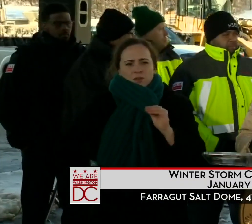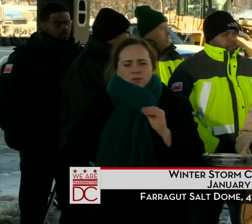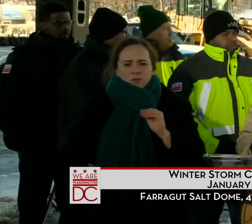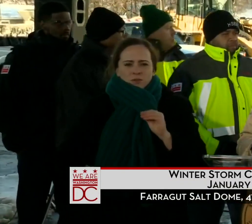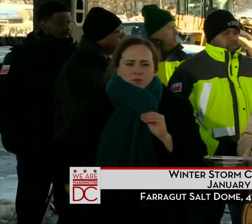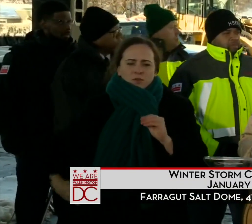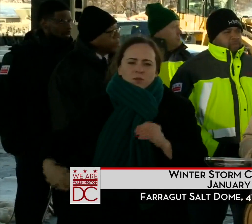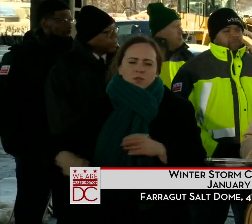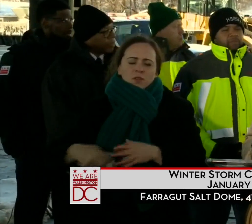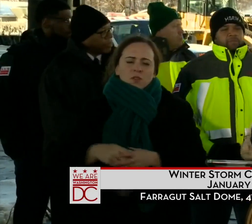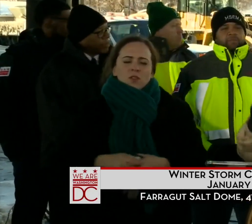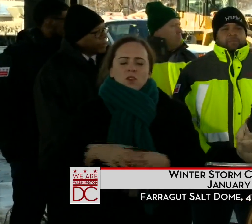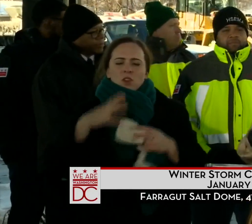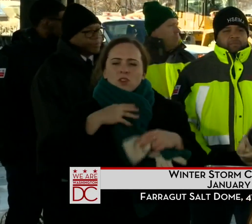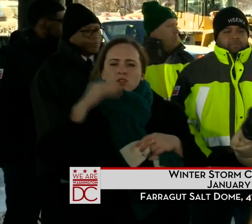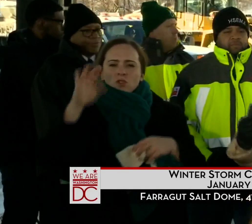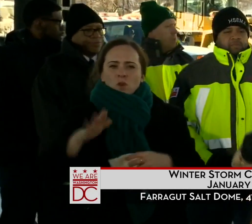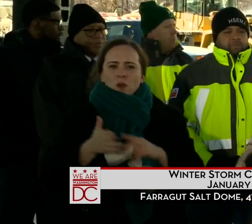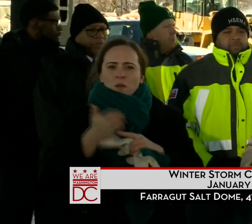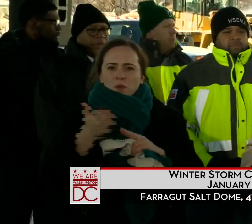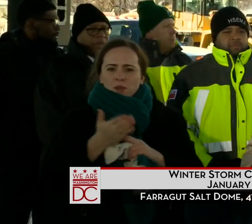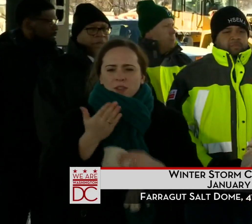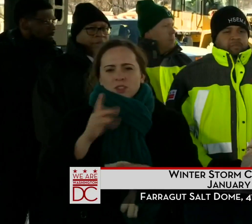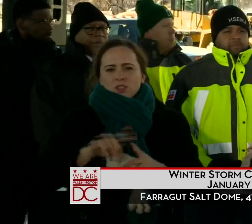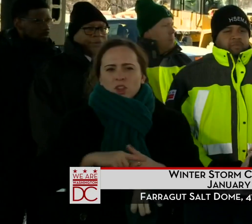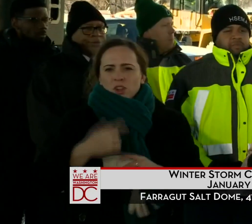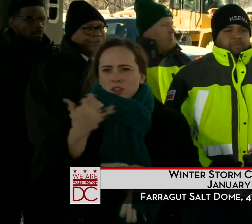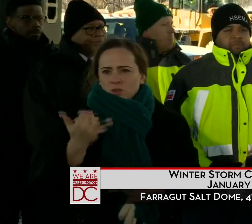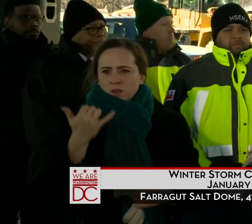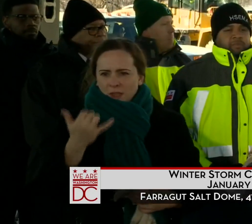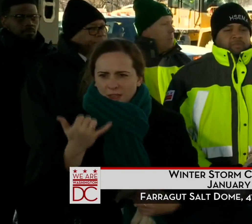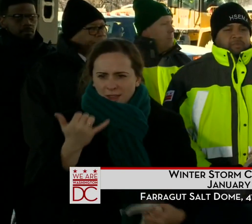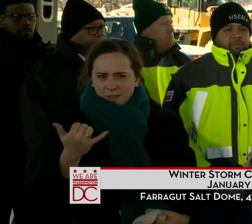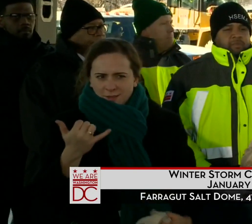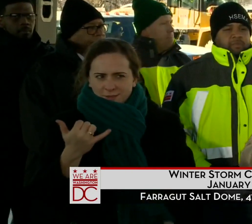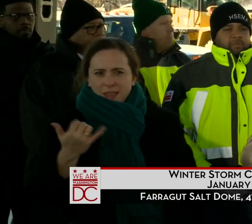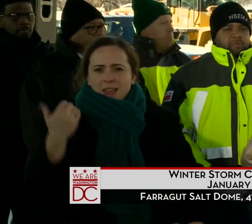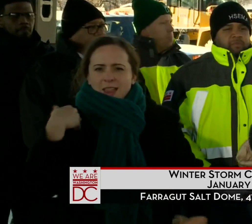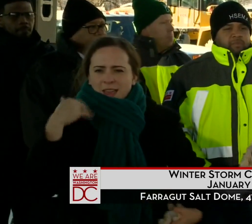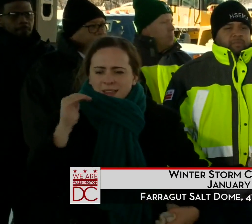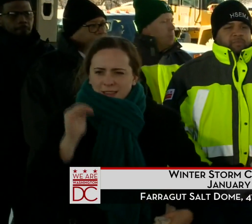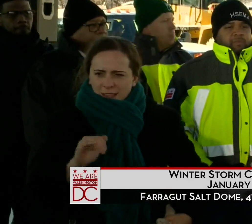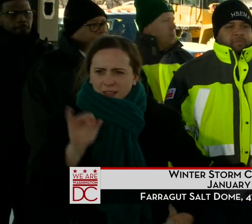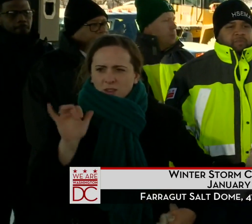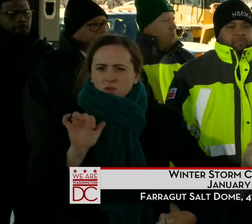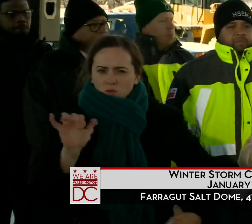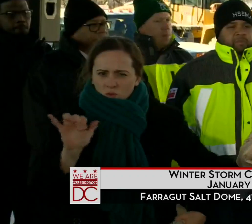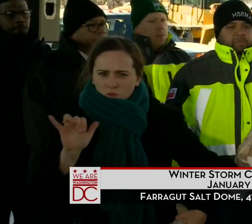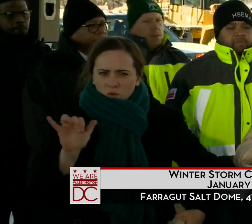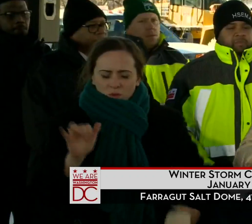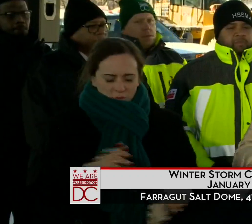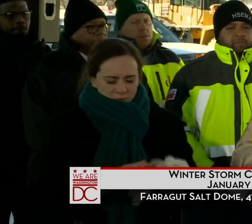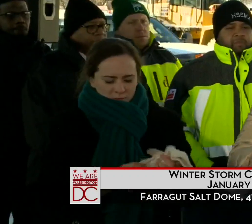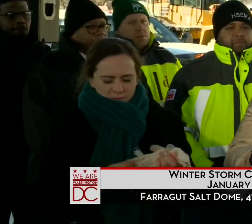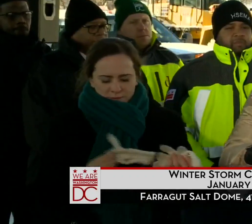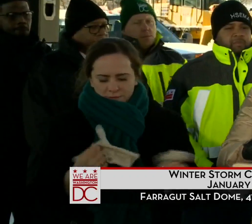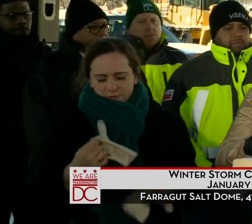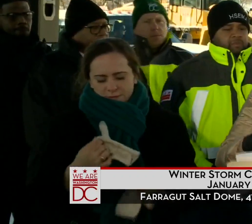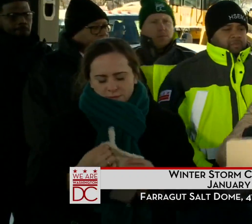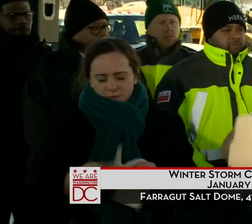snow operations starting today, really starting last night, and we'll also hear from the Chief of